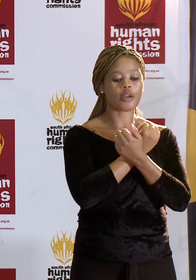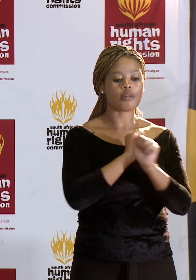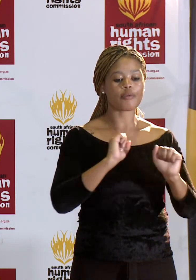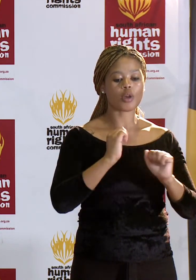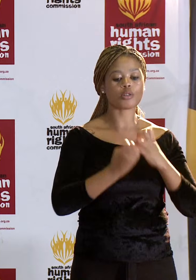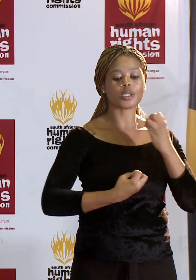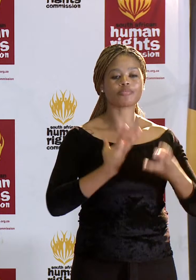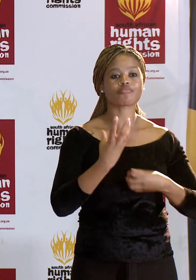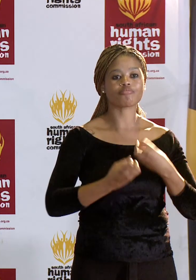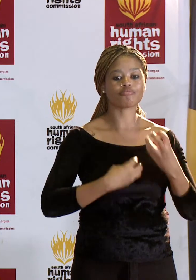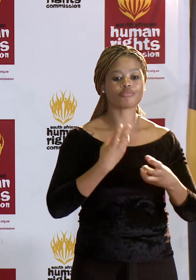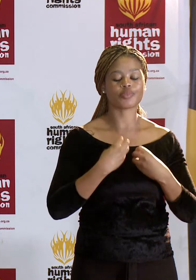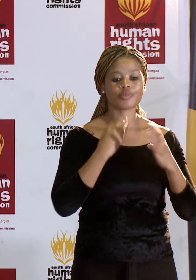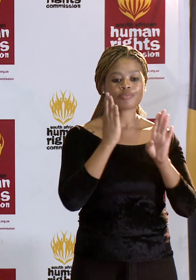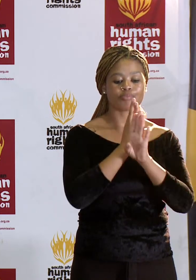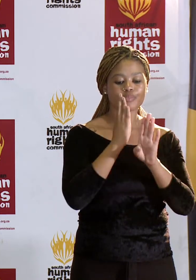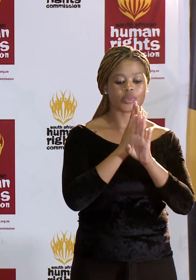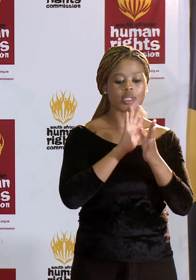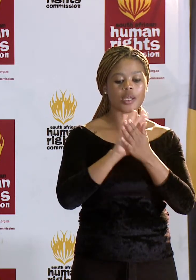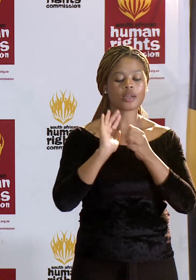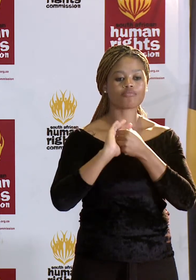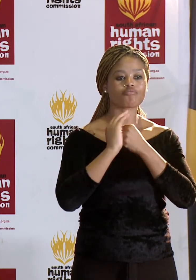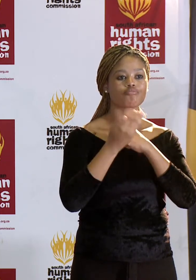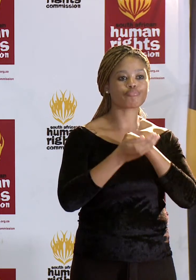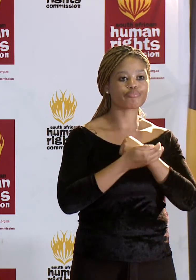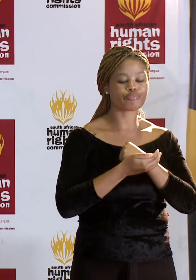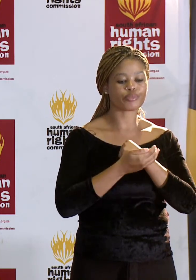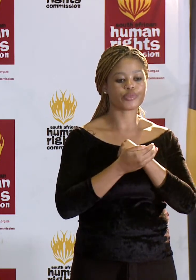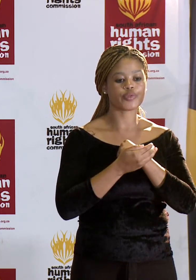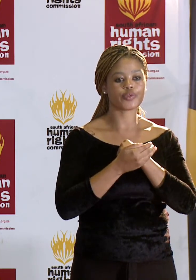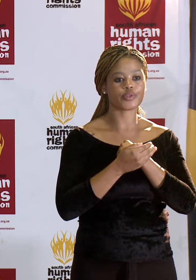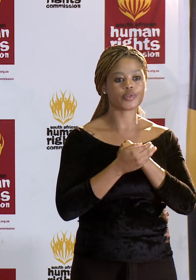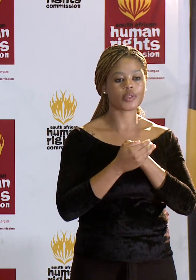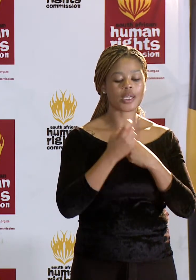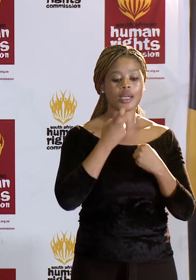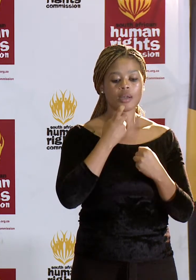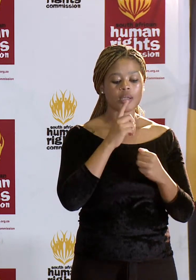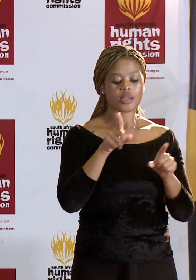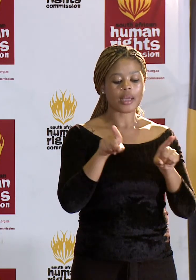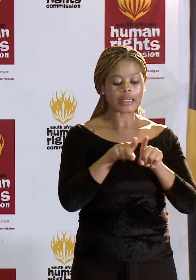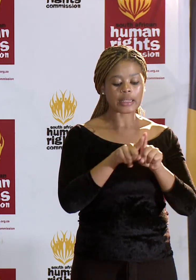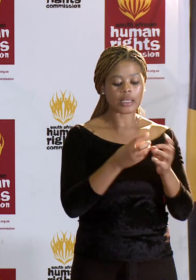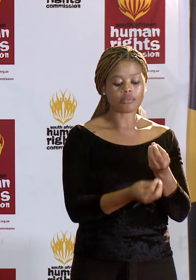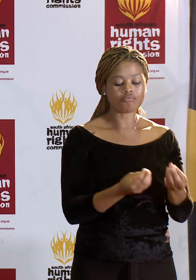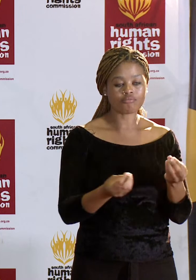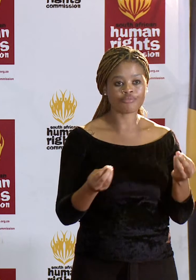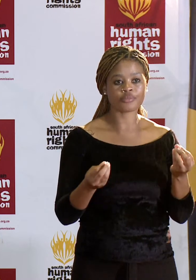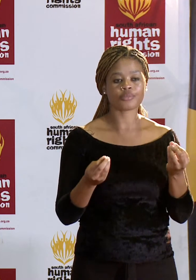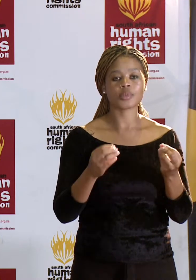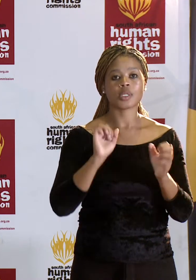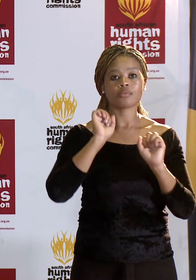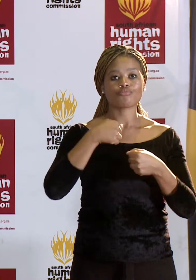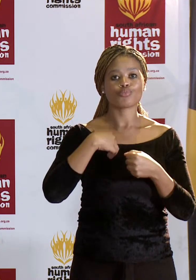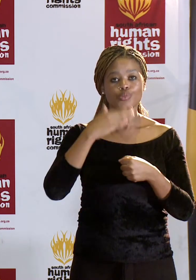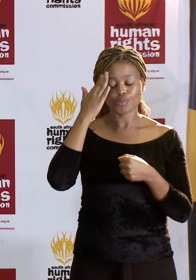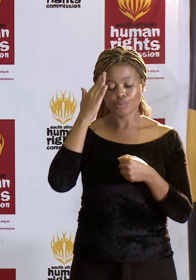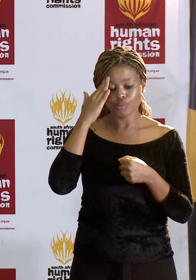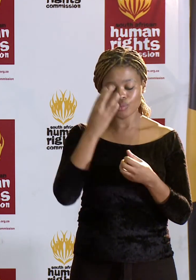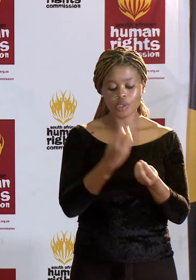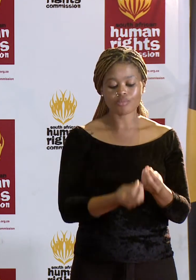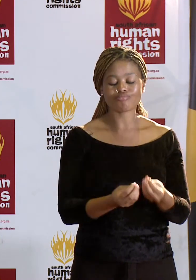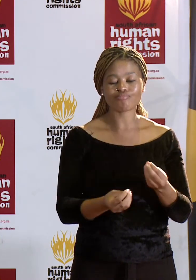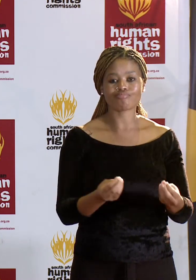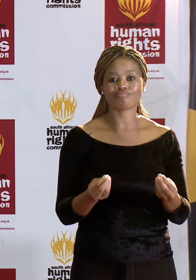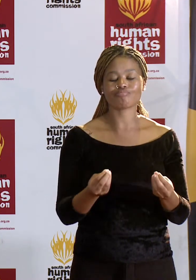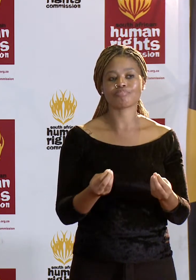expression, privacy, and protection of vulnerable groups, including children. We know in most instances,